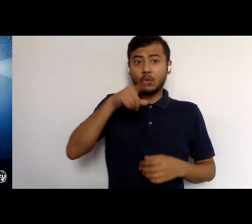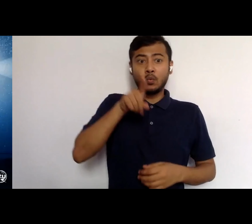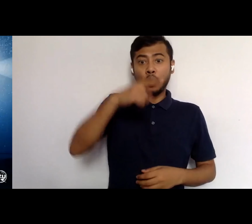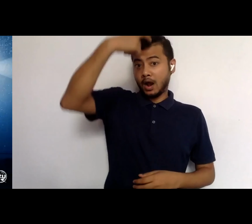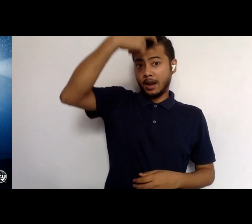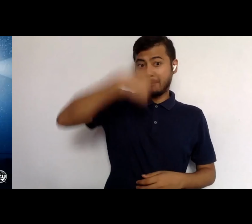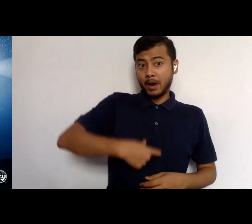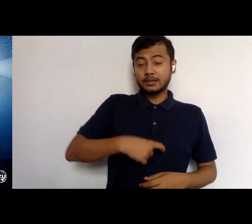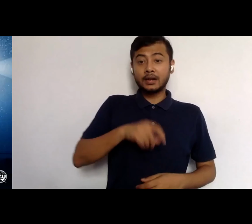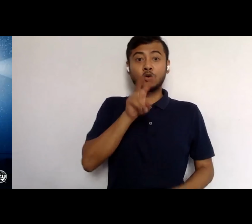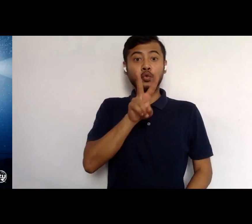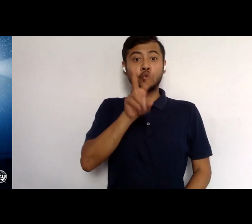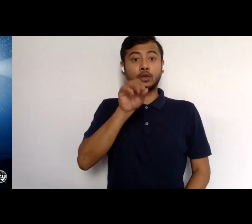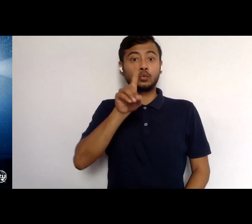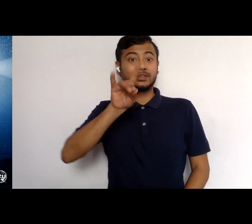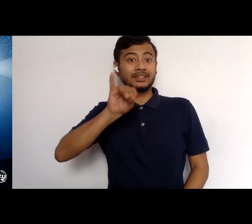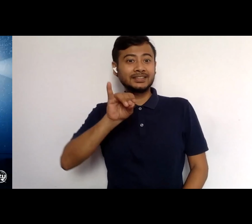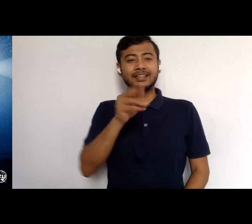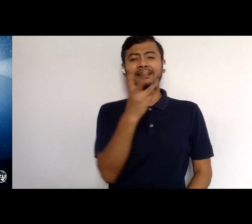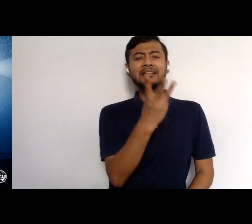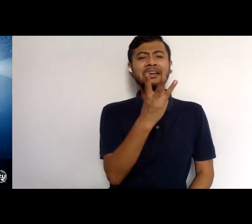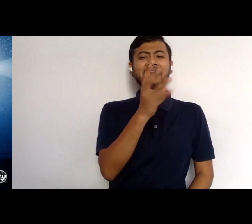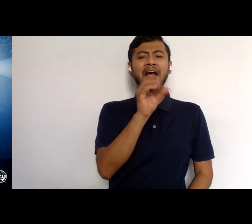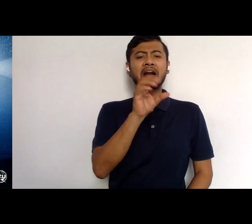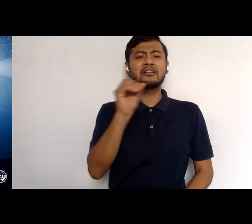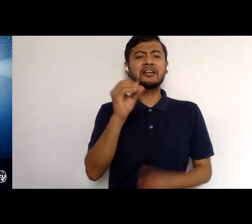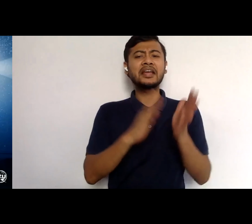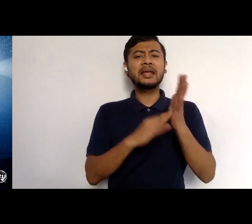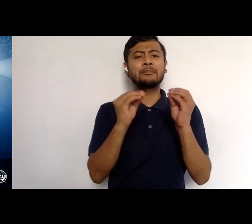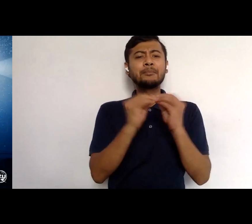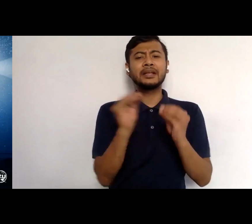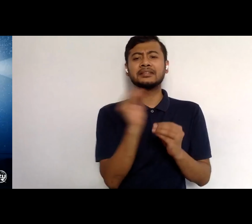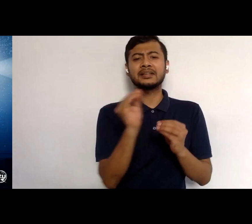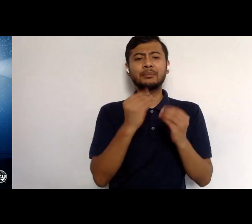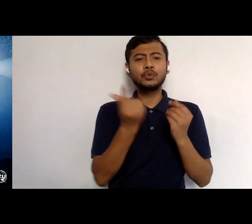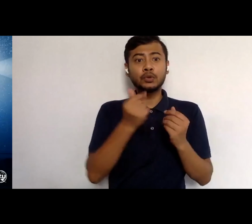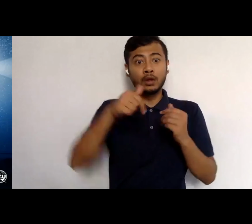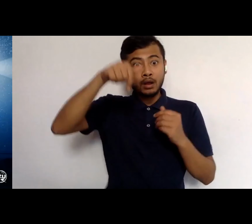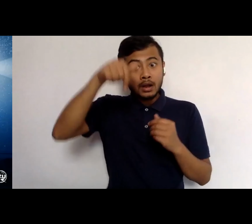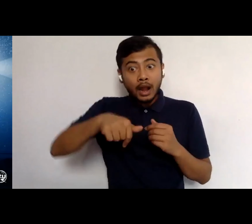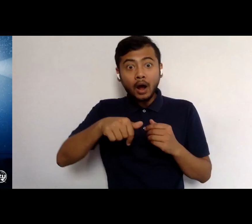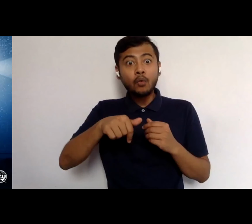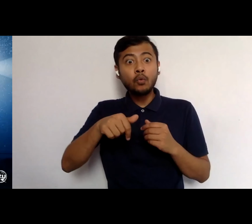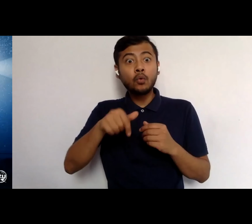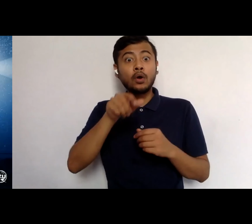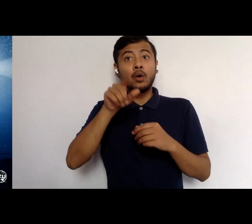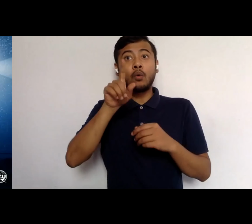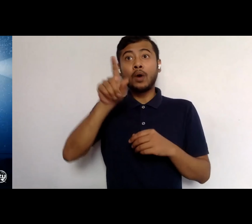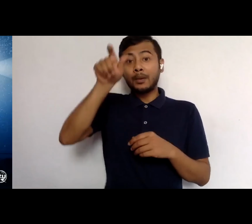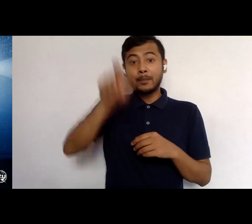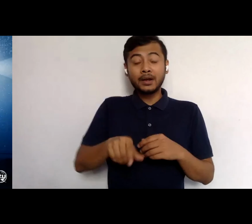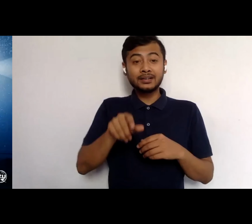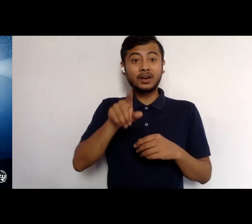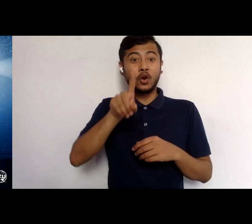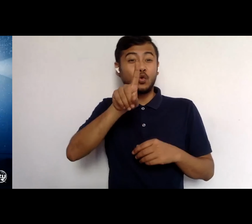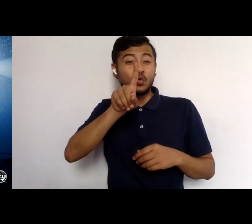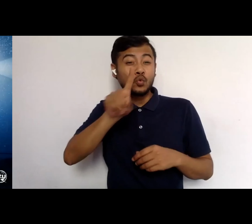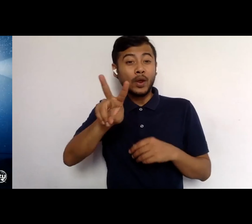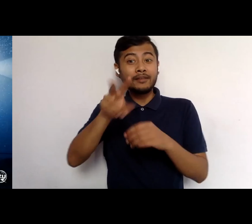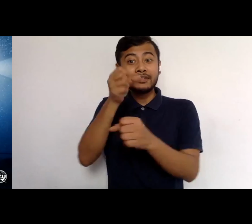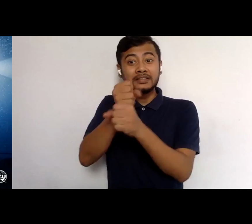2016 to now over 12 GB per user per month and is still growing. The Indian appetite for data which